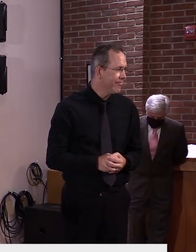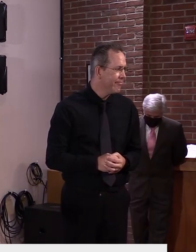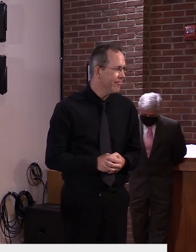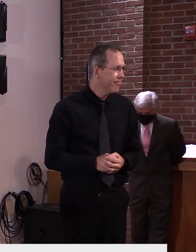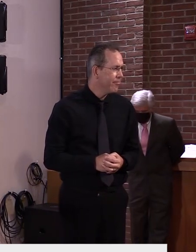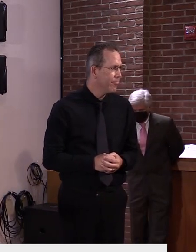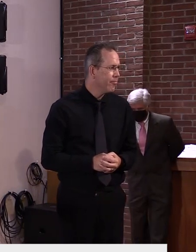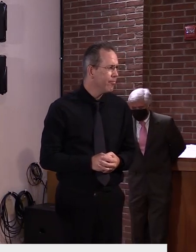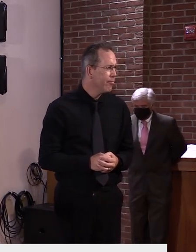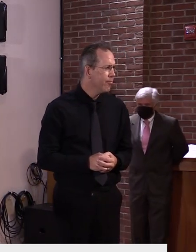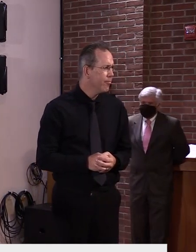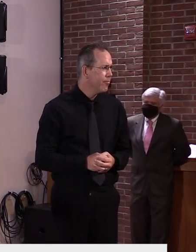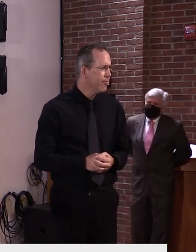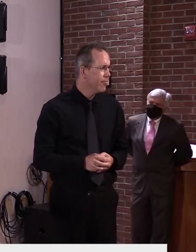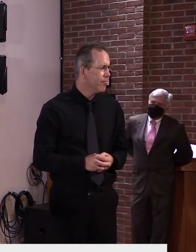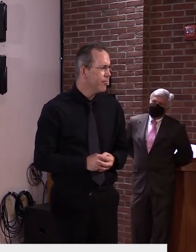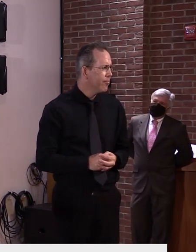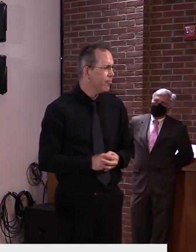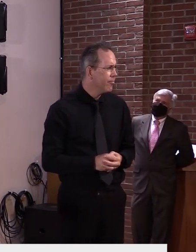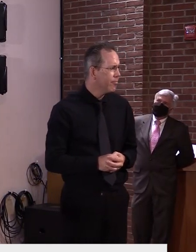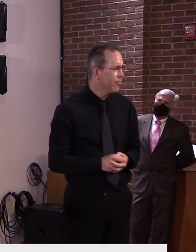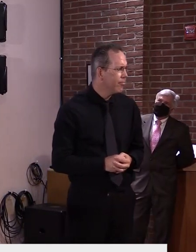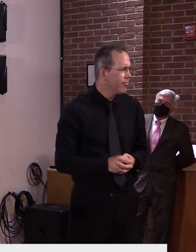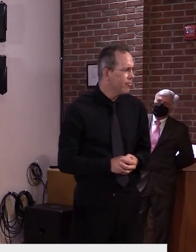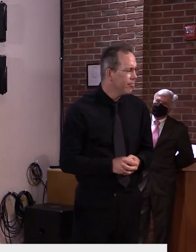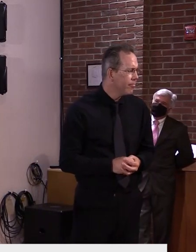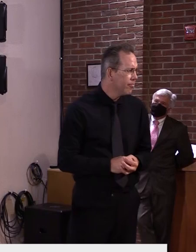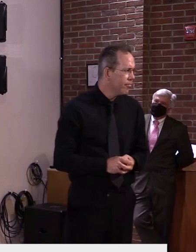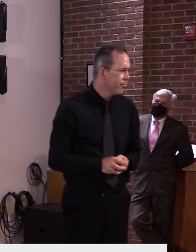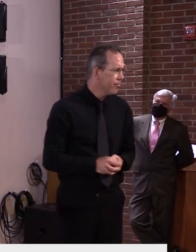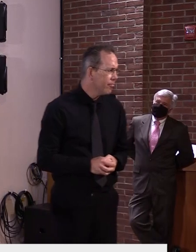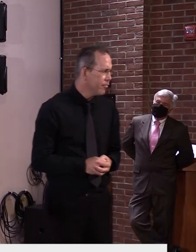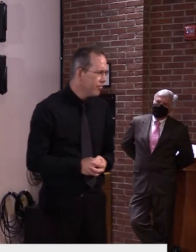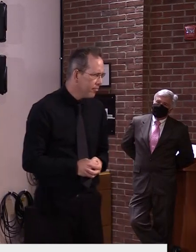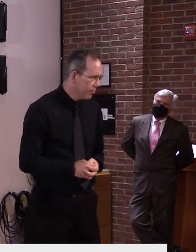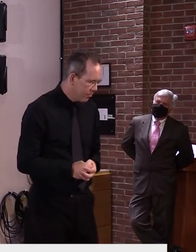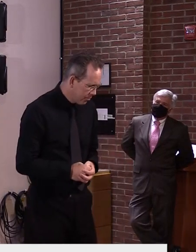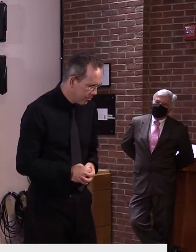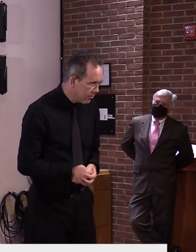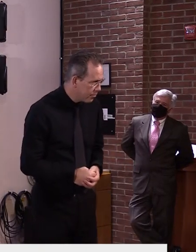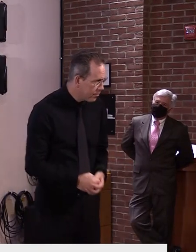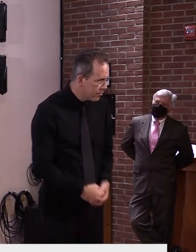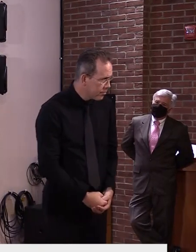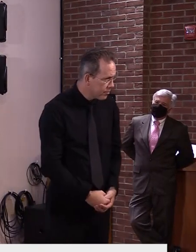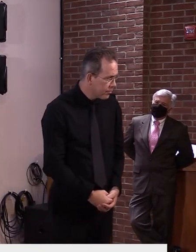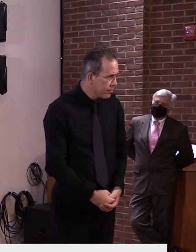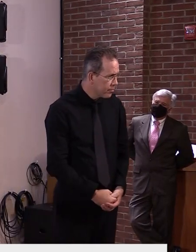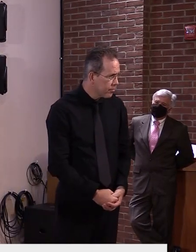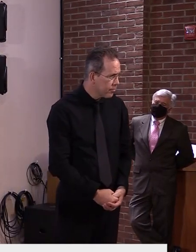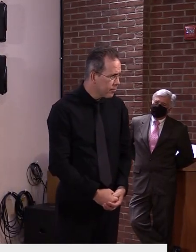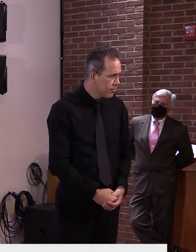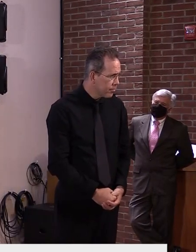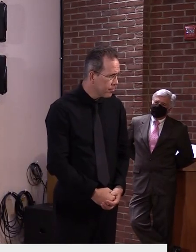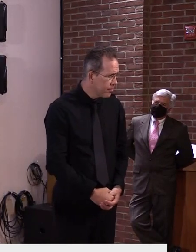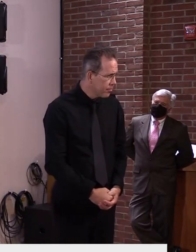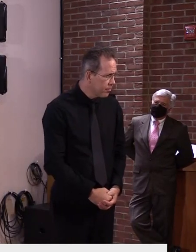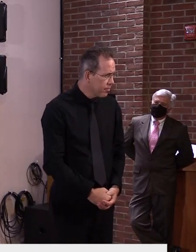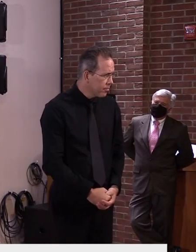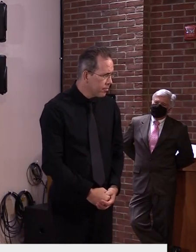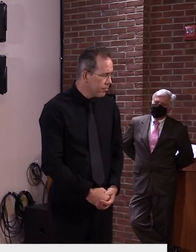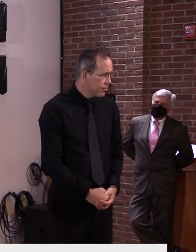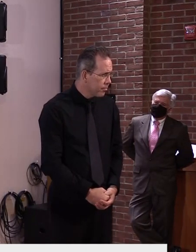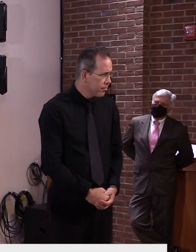people have well-founded concerns about the potential severity of this illness, the lack of